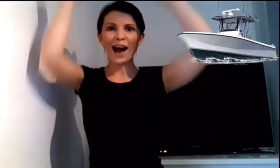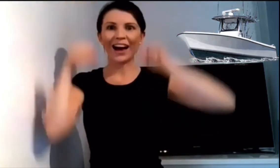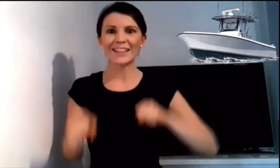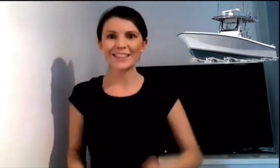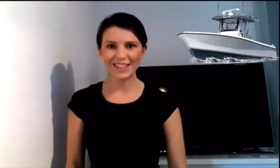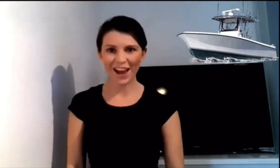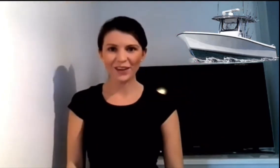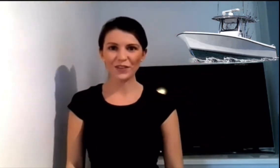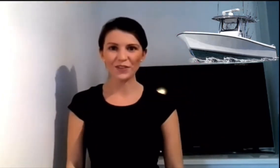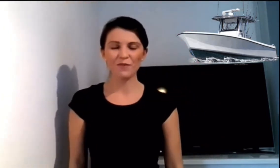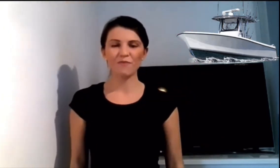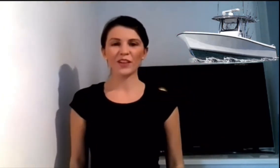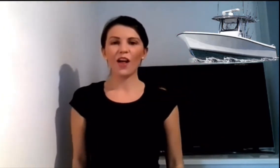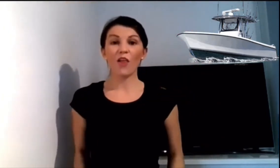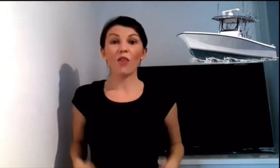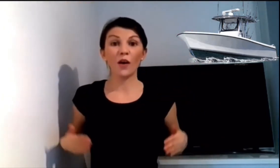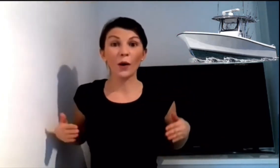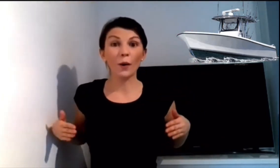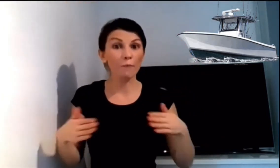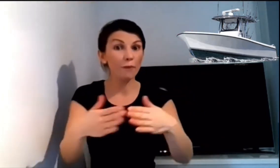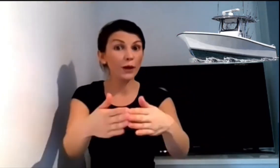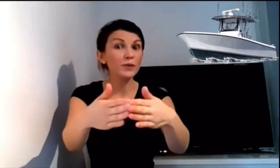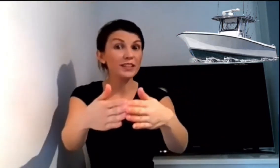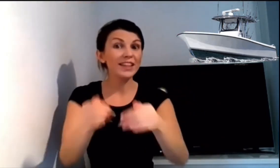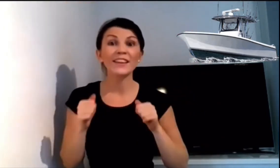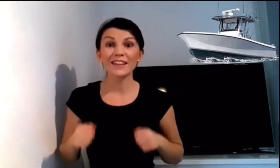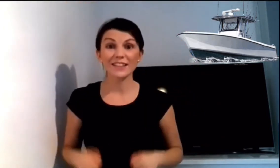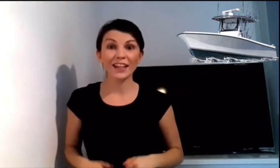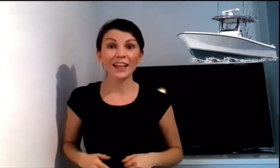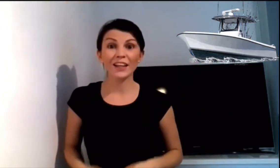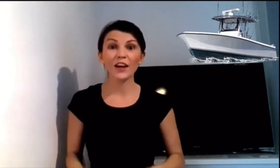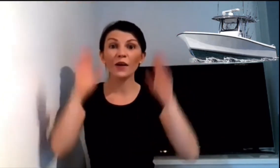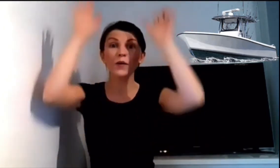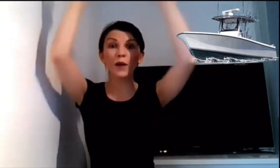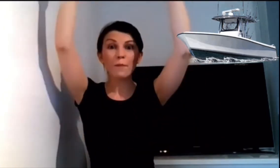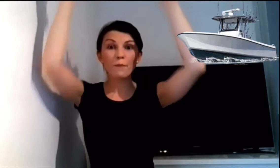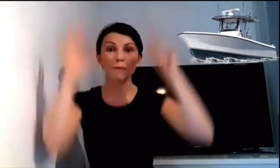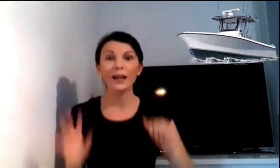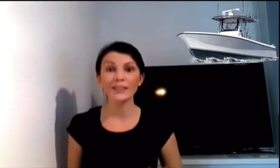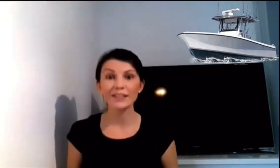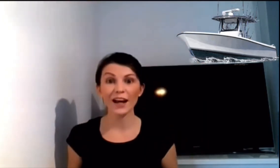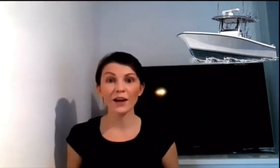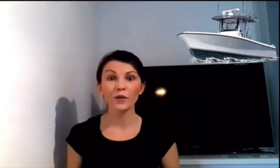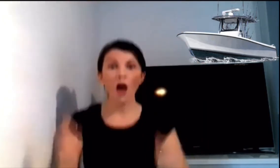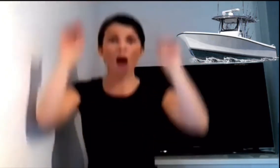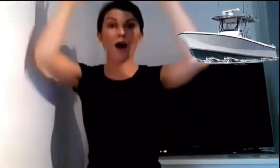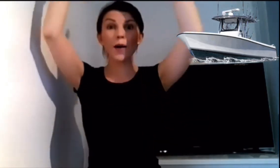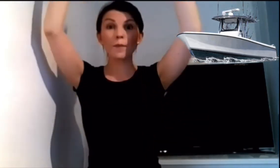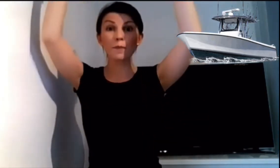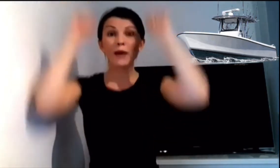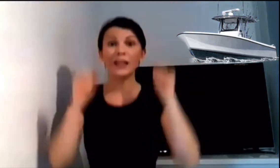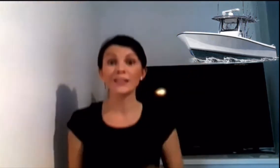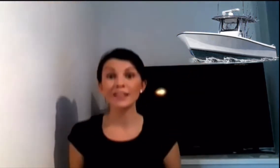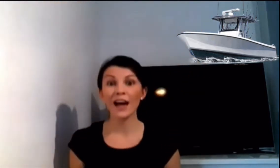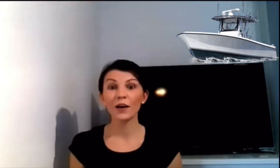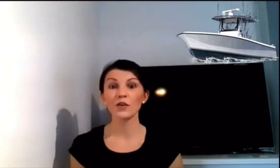and down. The boats in the sea go up and down, up and down,